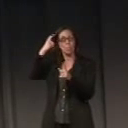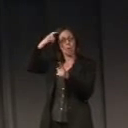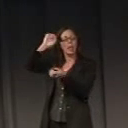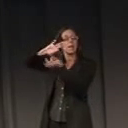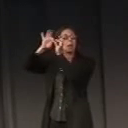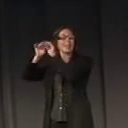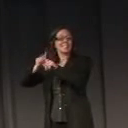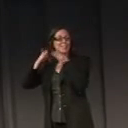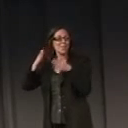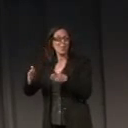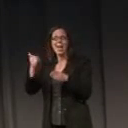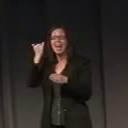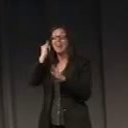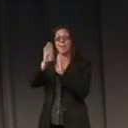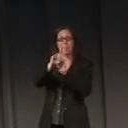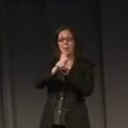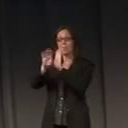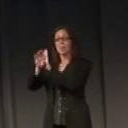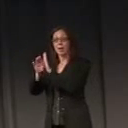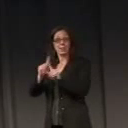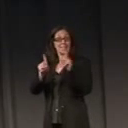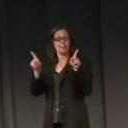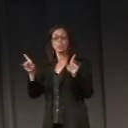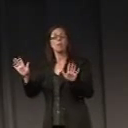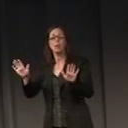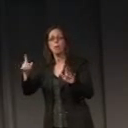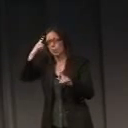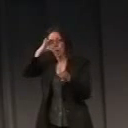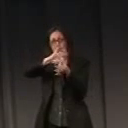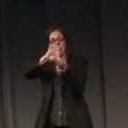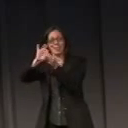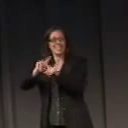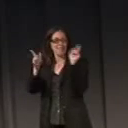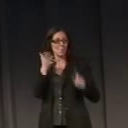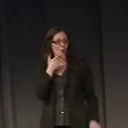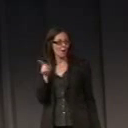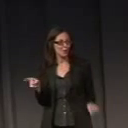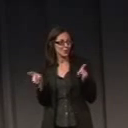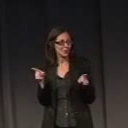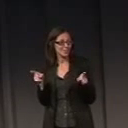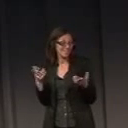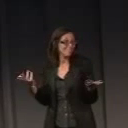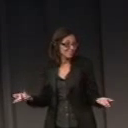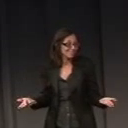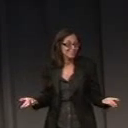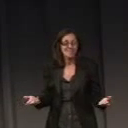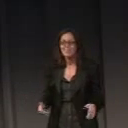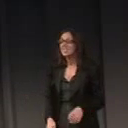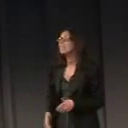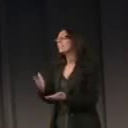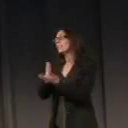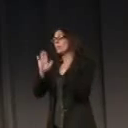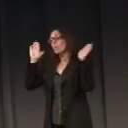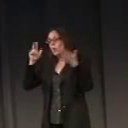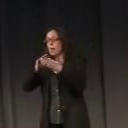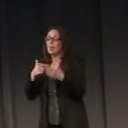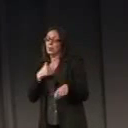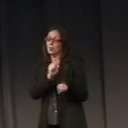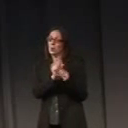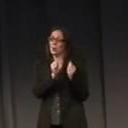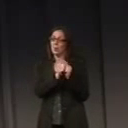Fellow, I had an opportunity to look at the works of some great painters, included amongst them is Matisse, and I